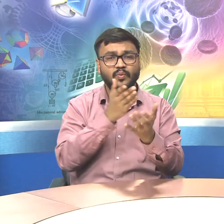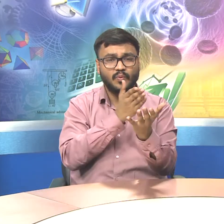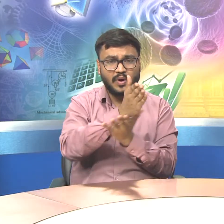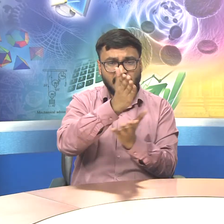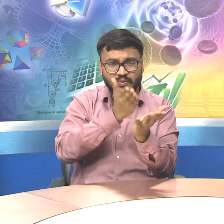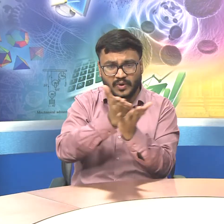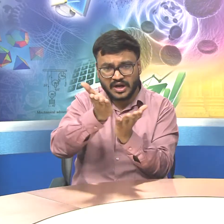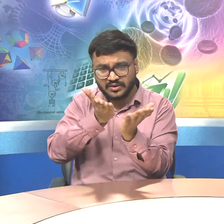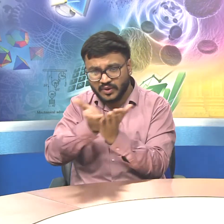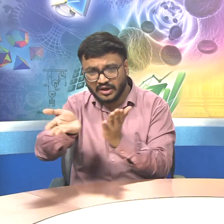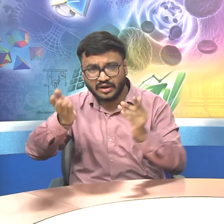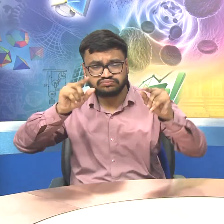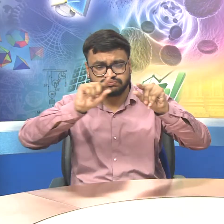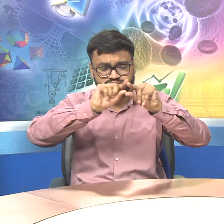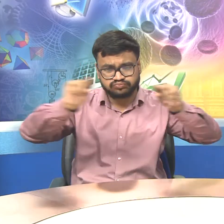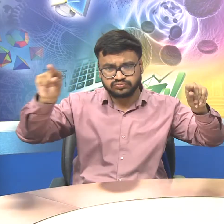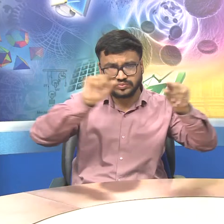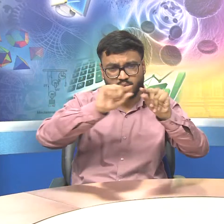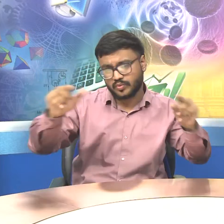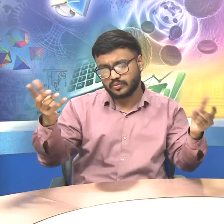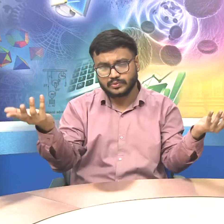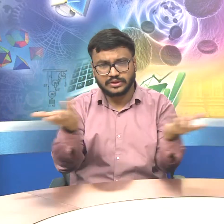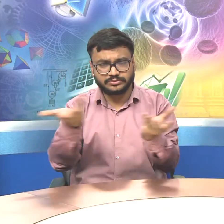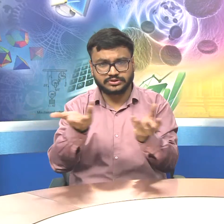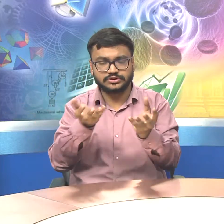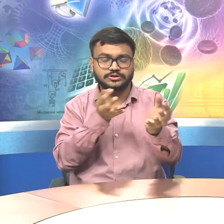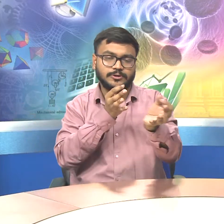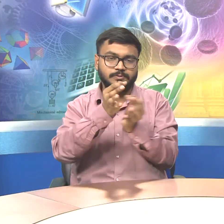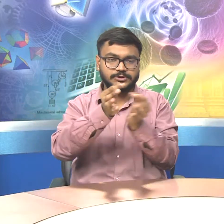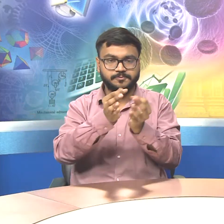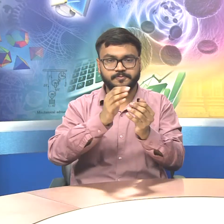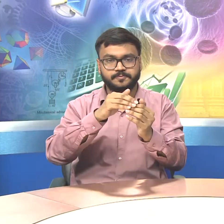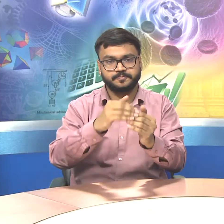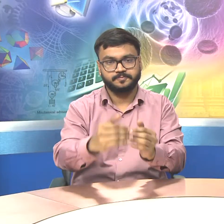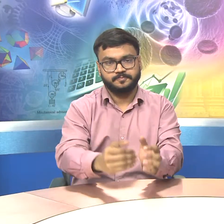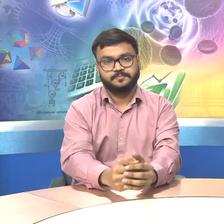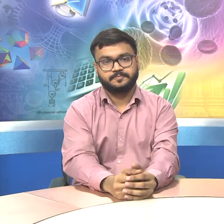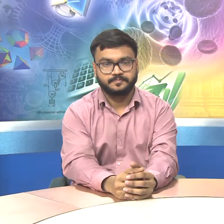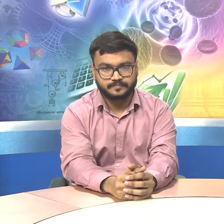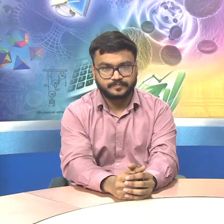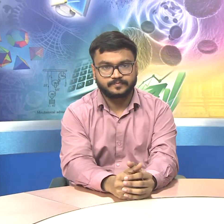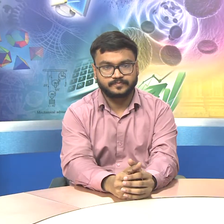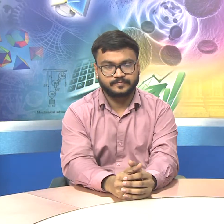Now we will look some types of sentences in ISL.